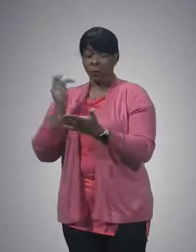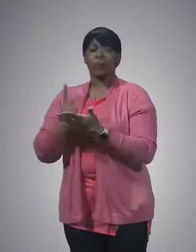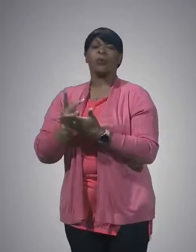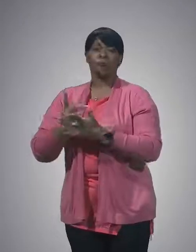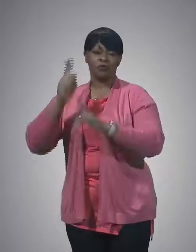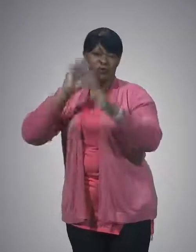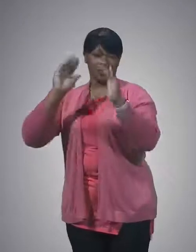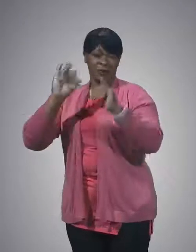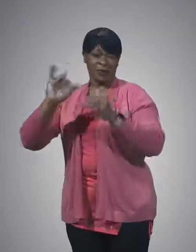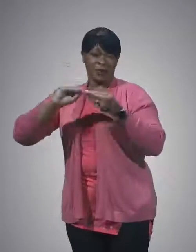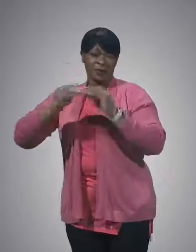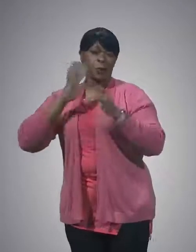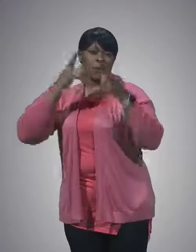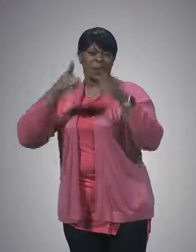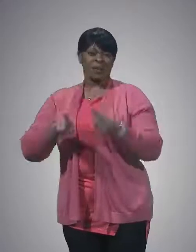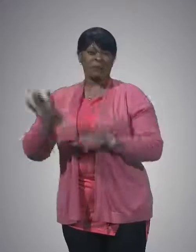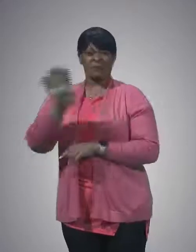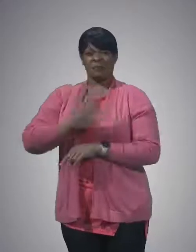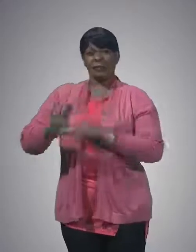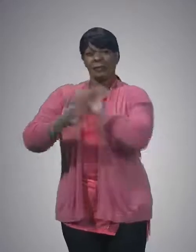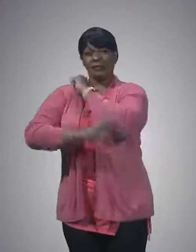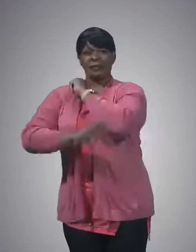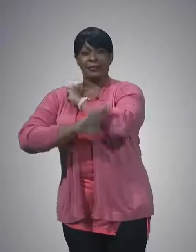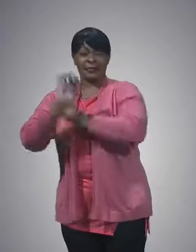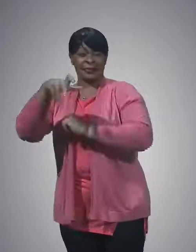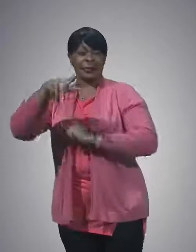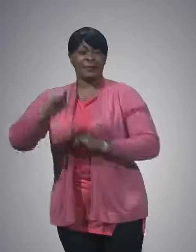we anticipate that happening sometime in September.